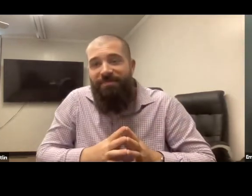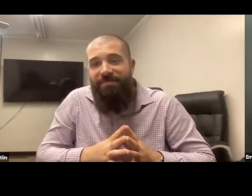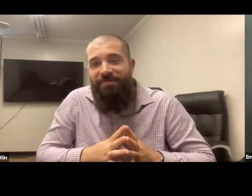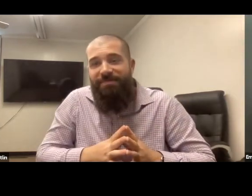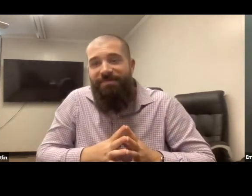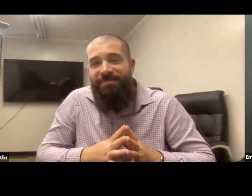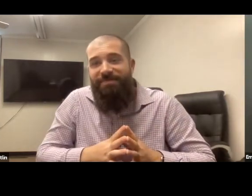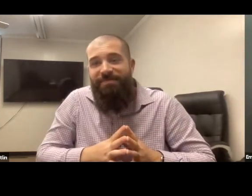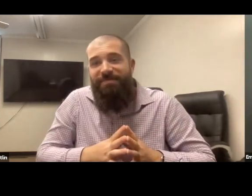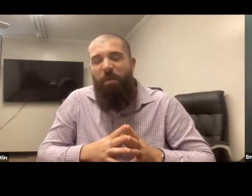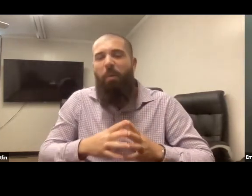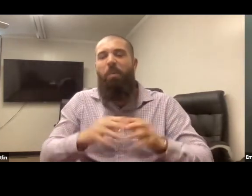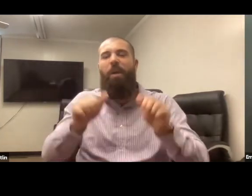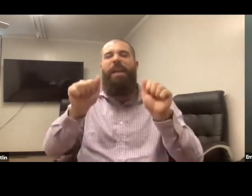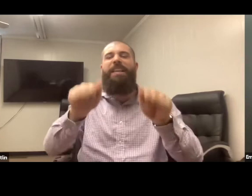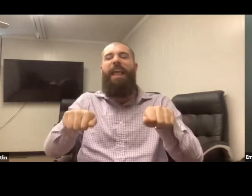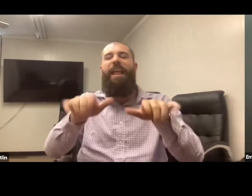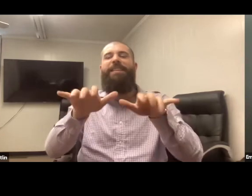growing up.